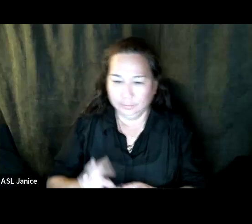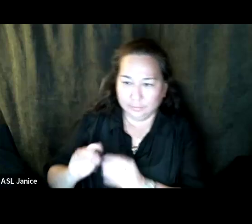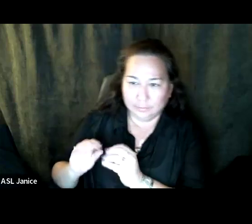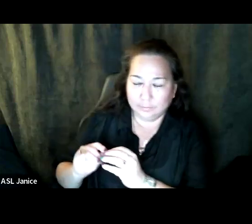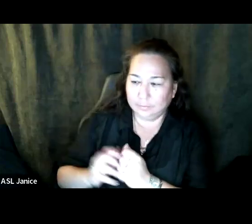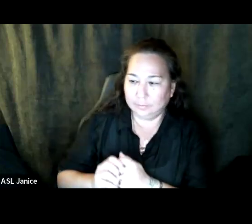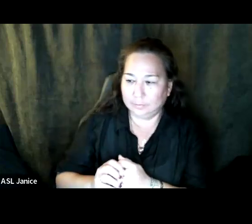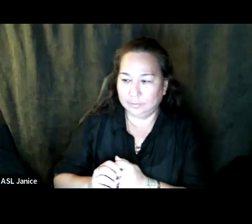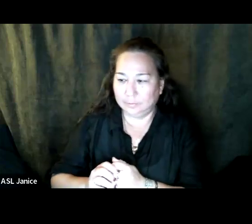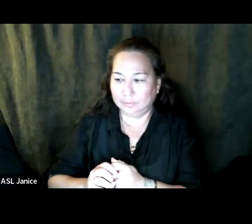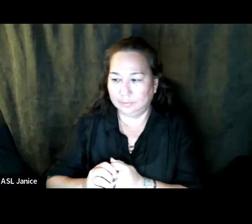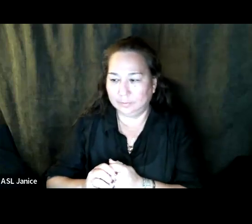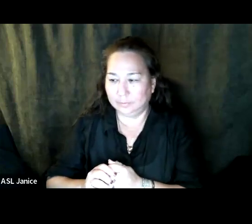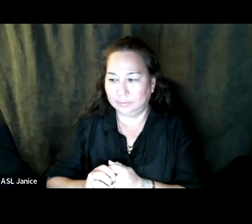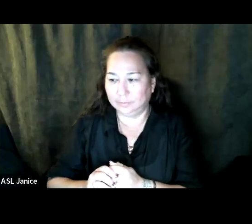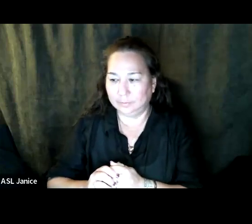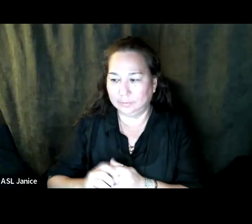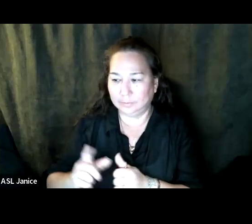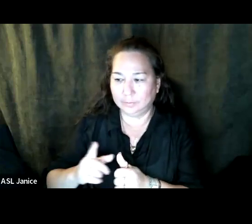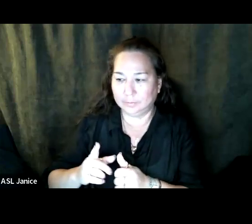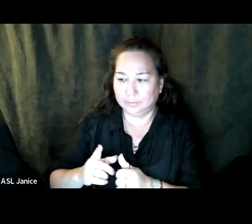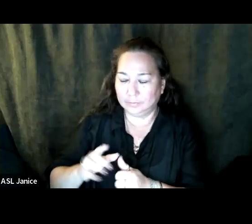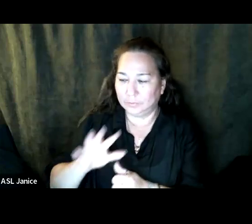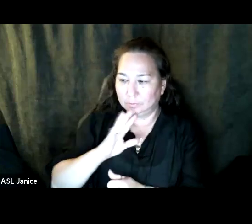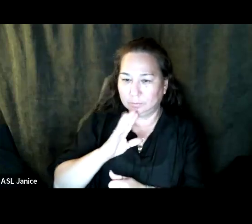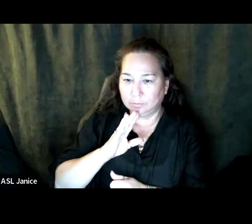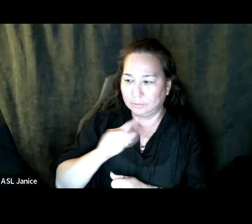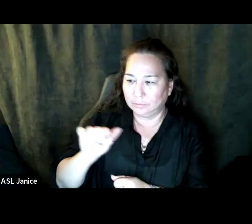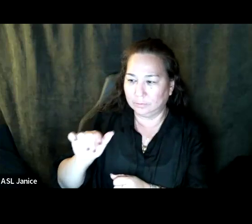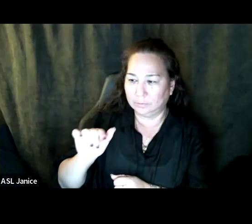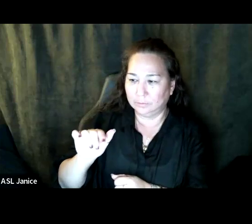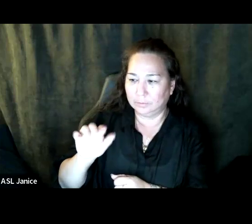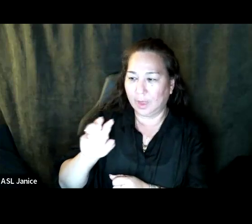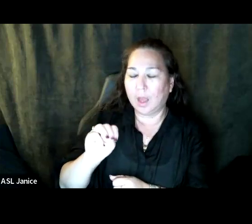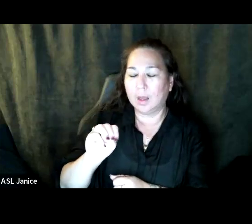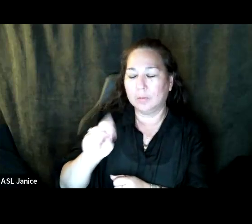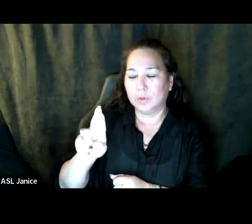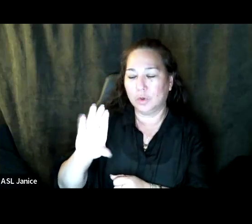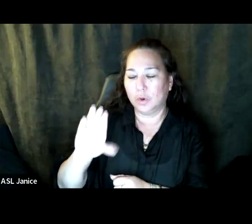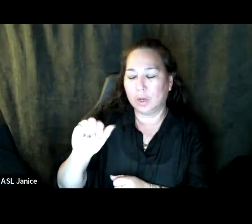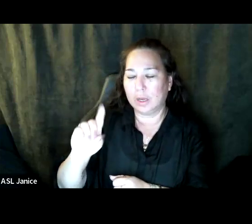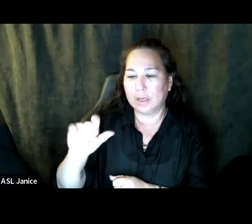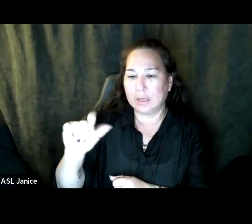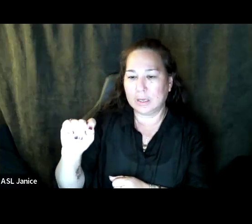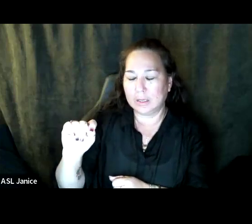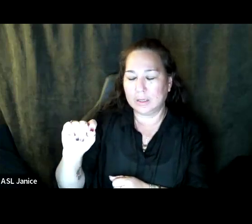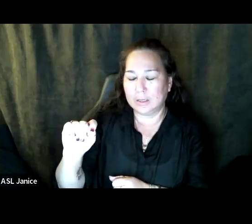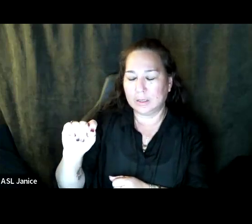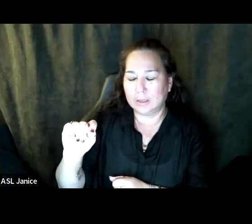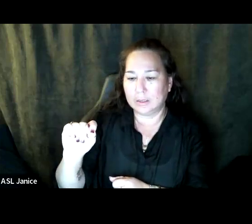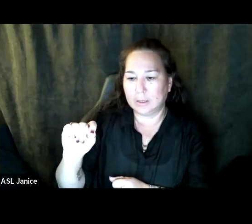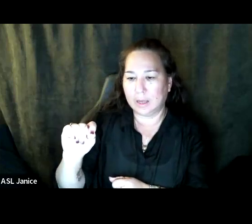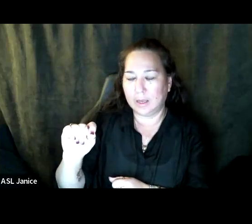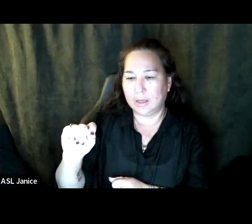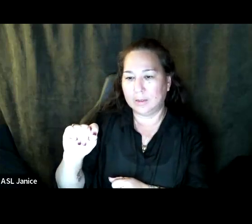One, welcome. We're so happy you're here and I'm excited to work together. So youth voice, just your voice, it doesn't